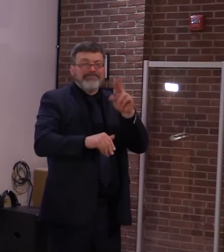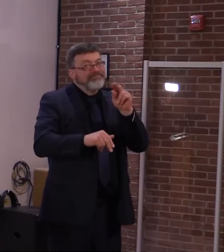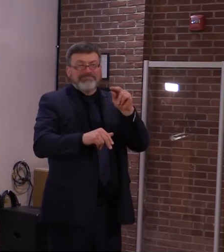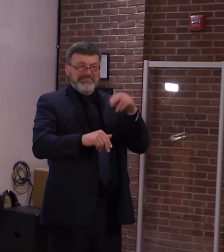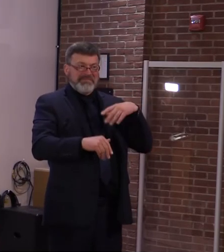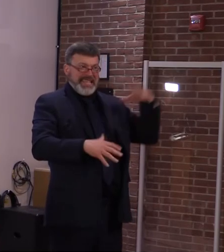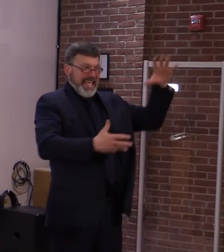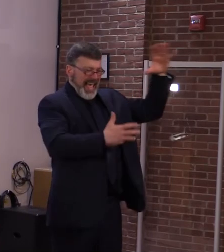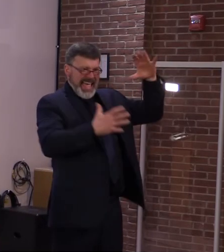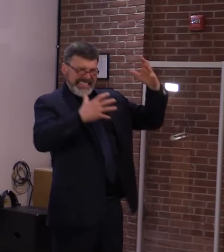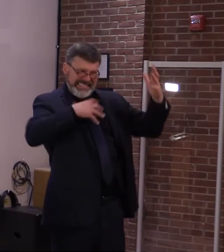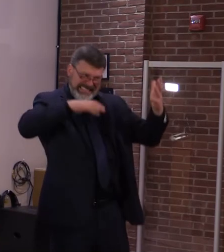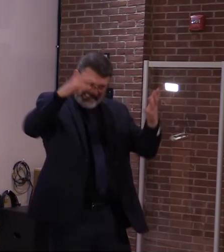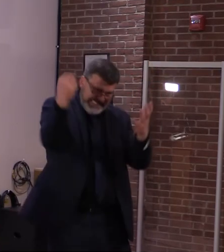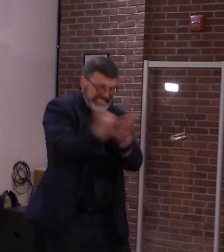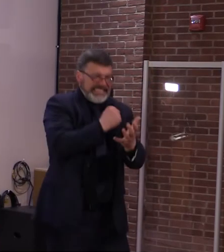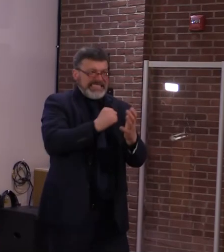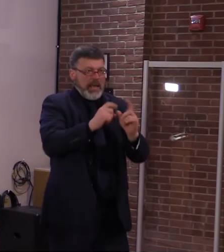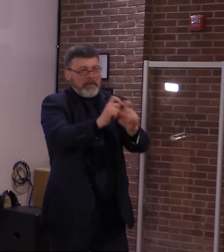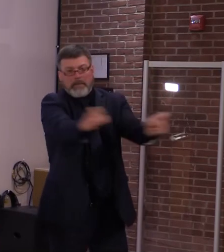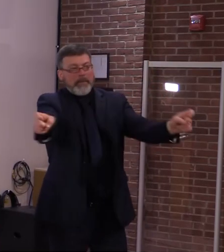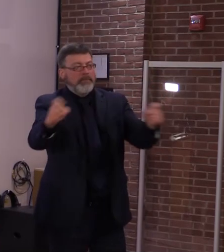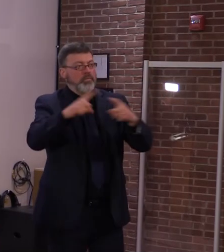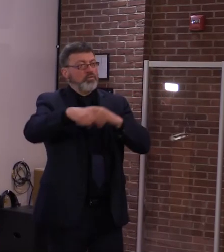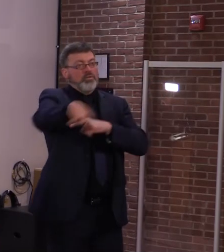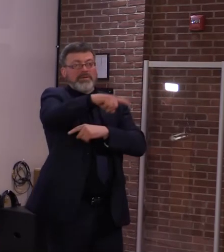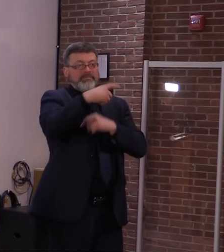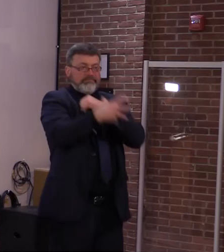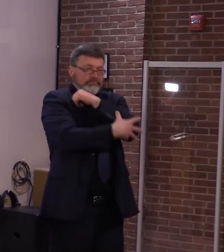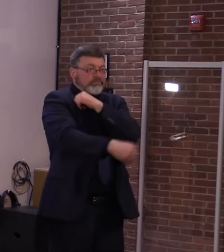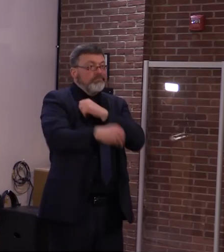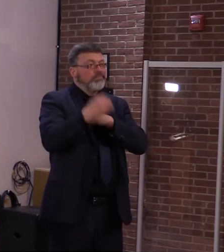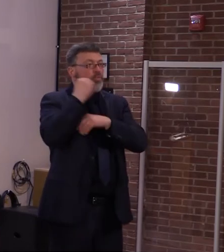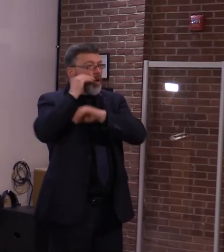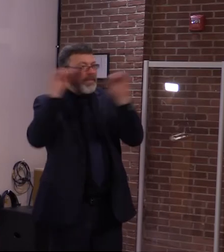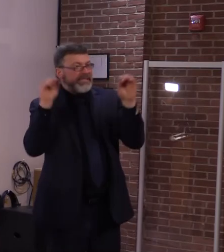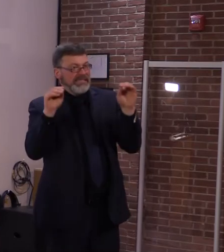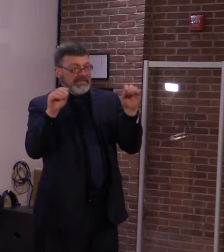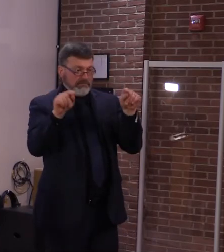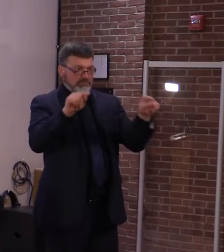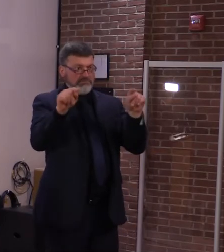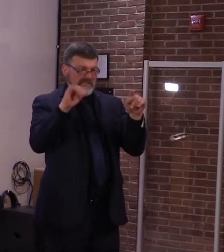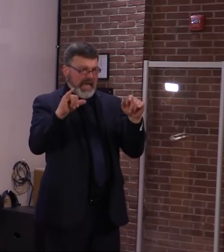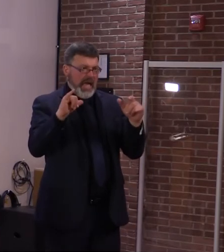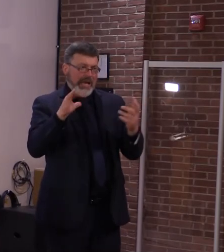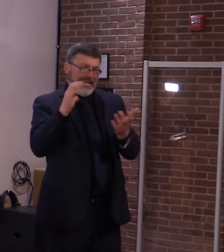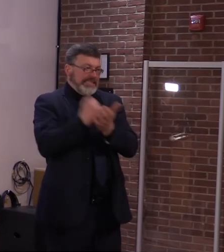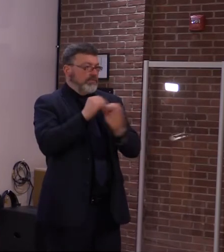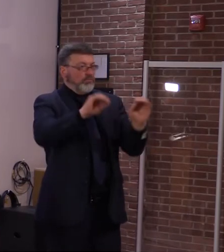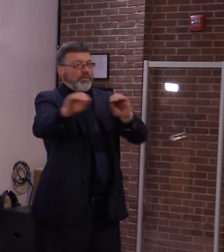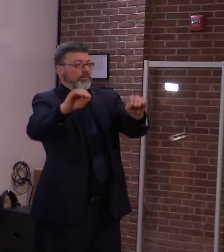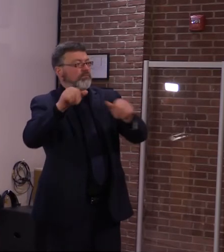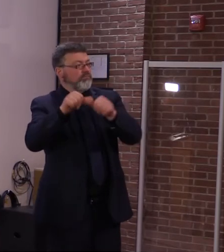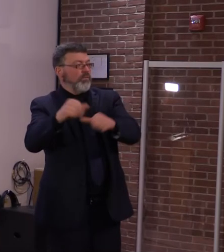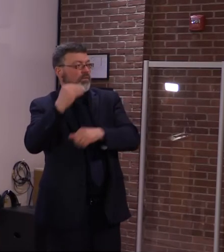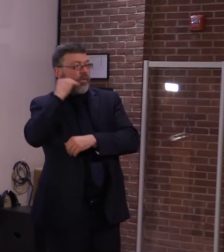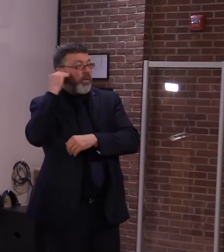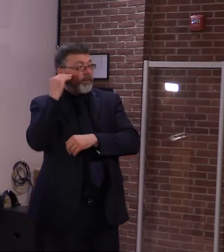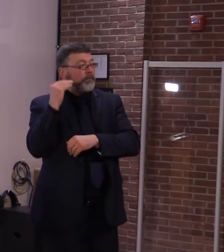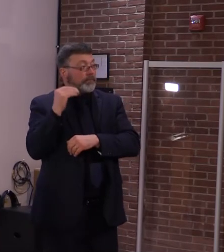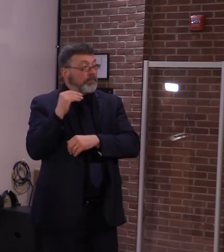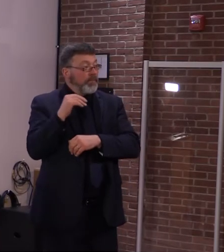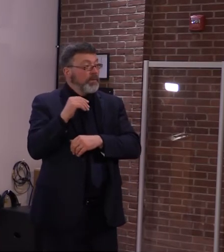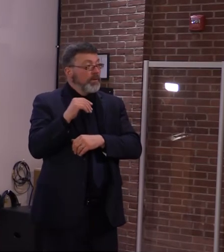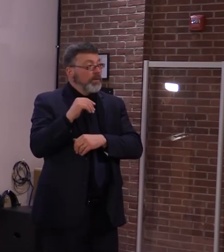want to put money in broadband, $250 million there, $250 million for housing that would include